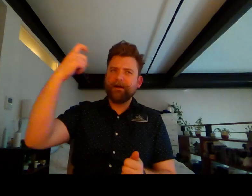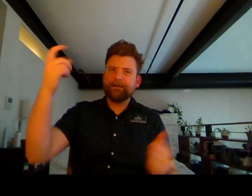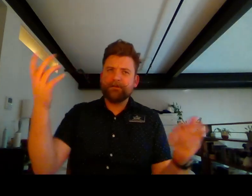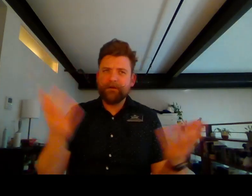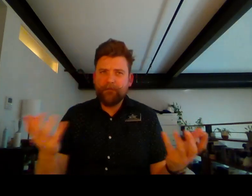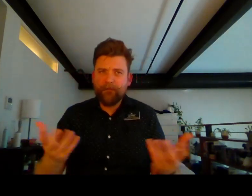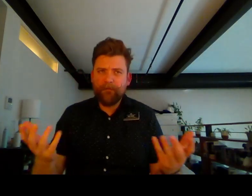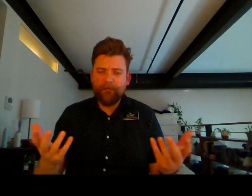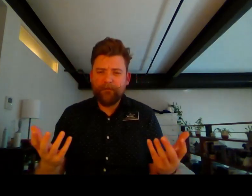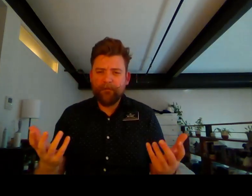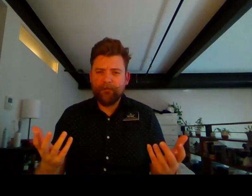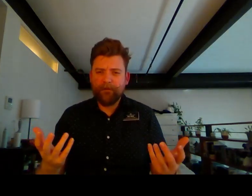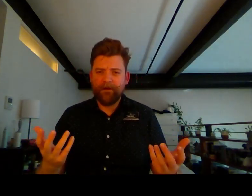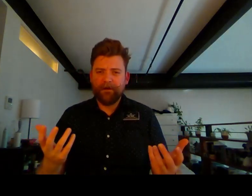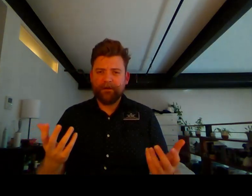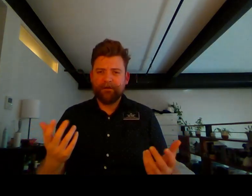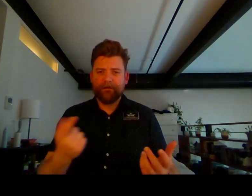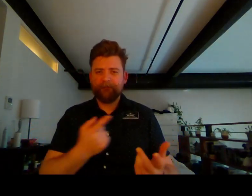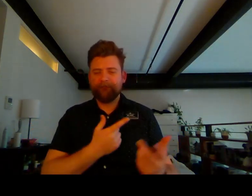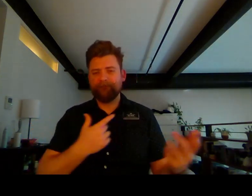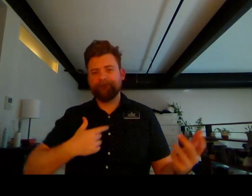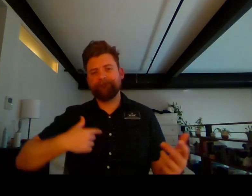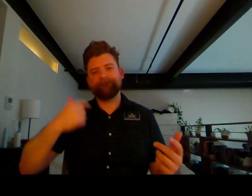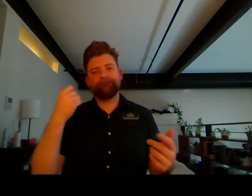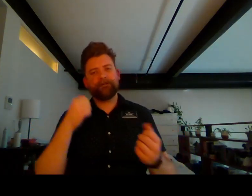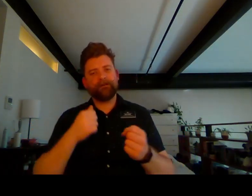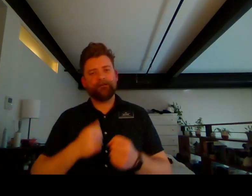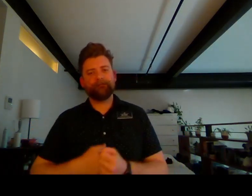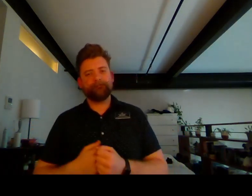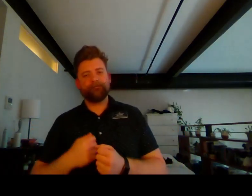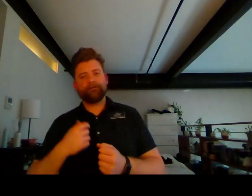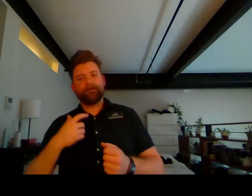enough to light up our tomorrows. Thank you for letting me share my dream with you.